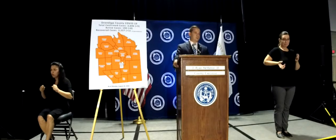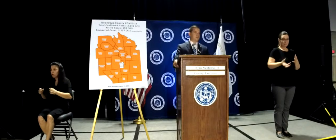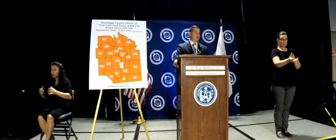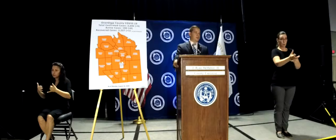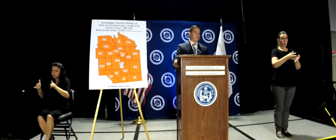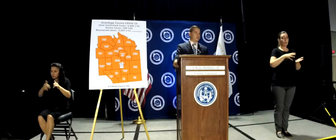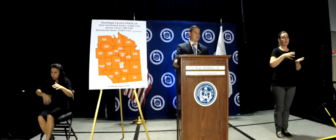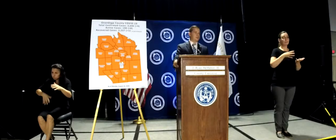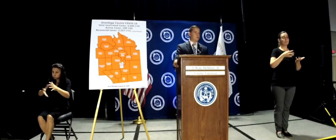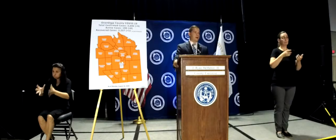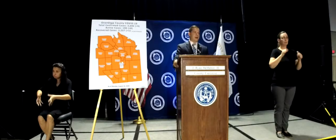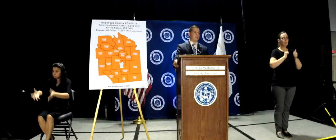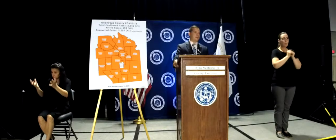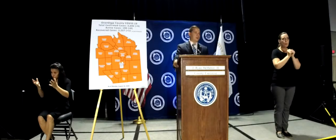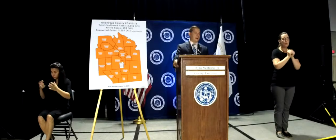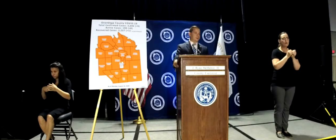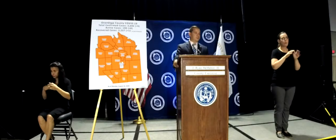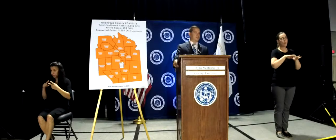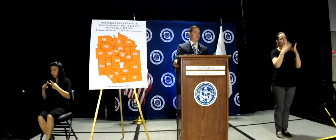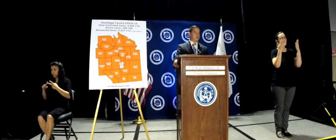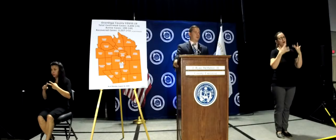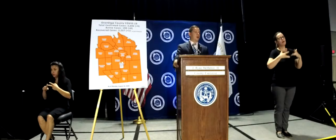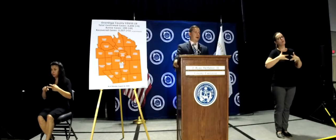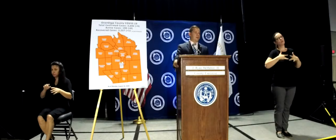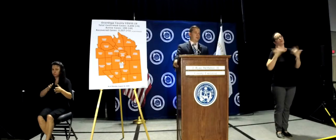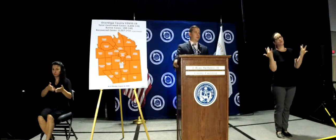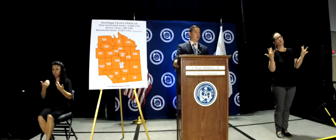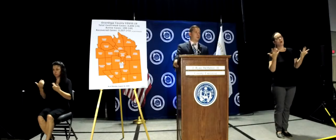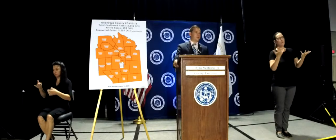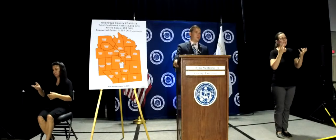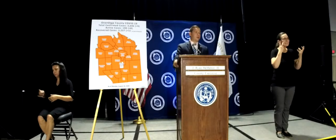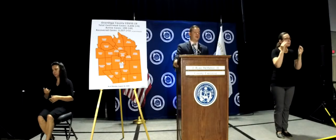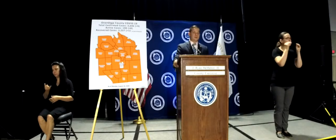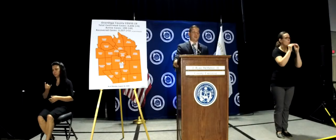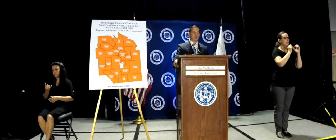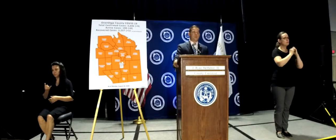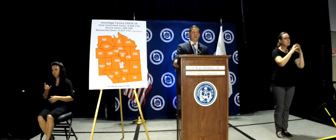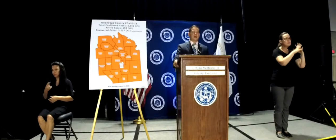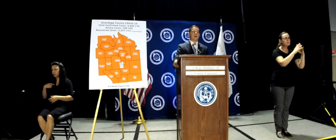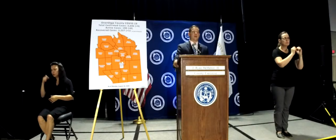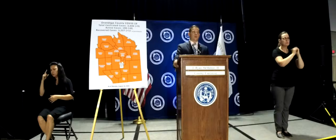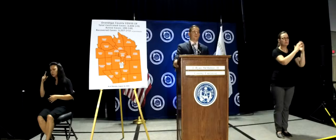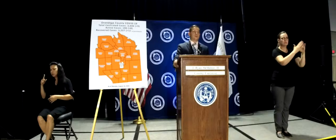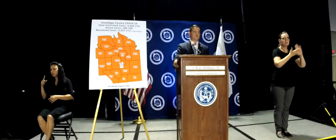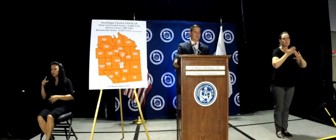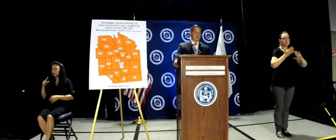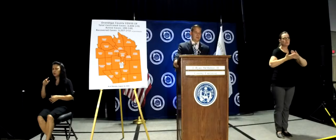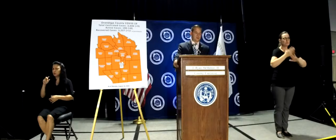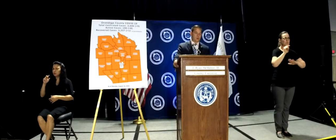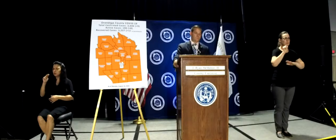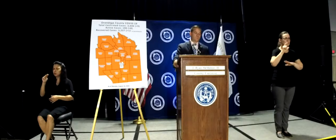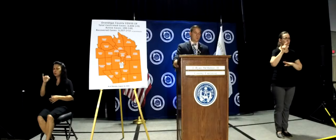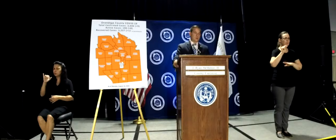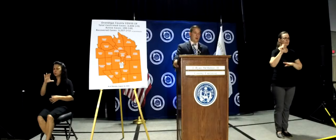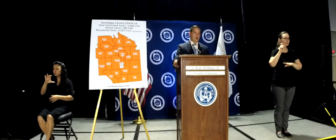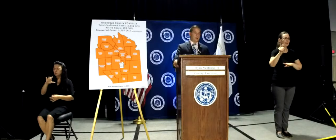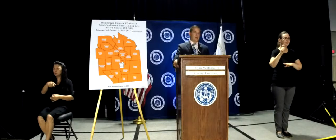state, and then these things might not mean a lot in Long Island or New York City. They do mean a lot here, and